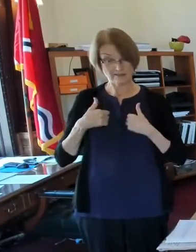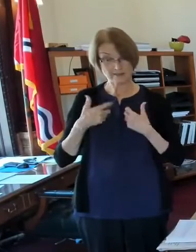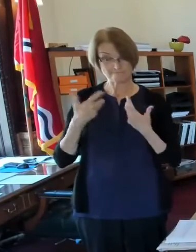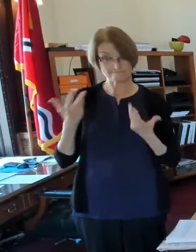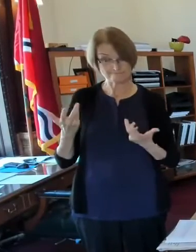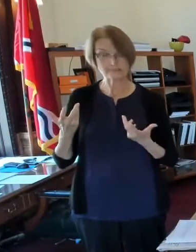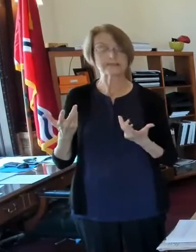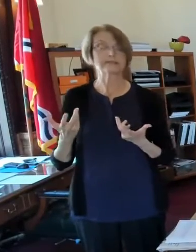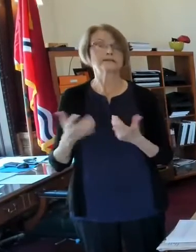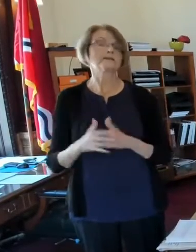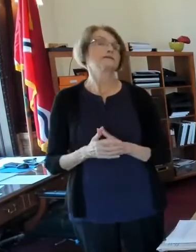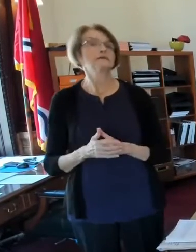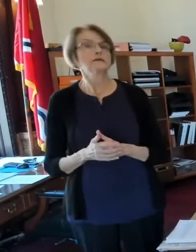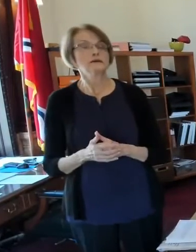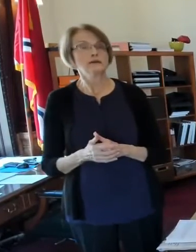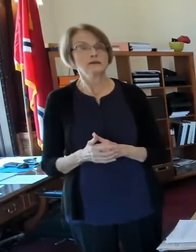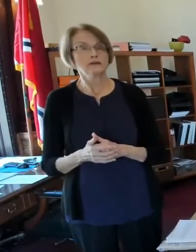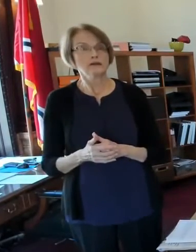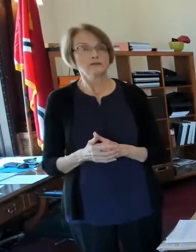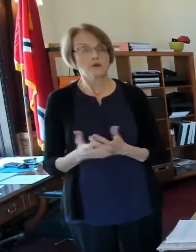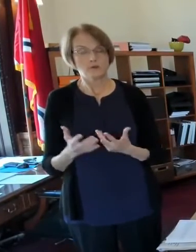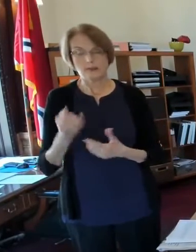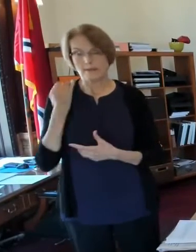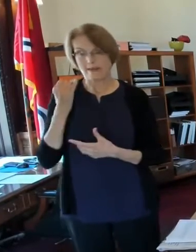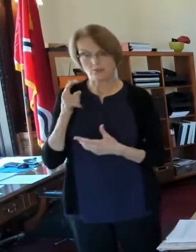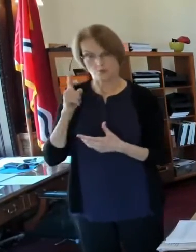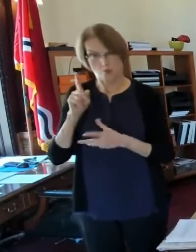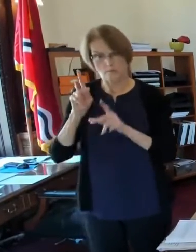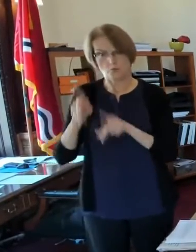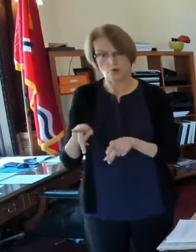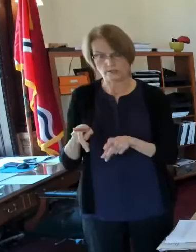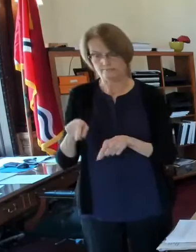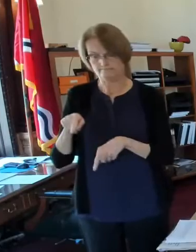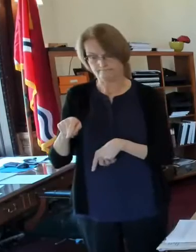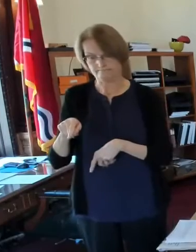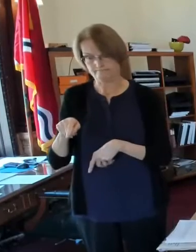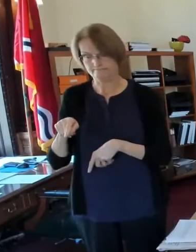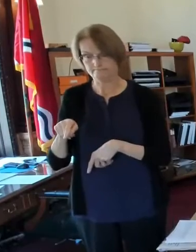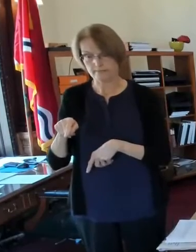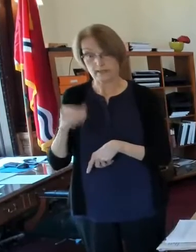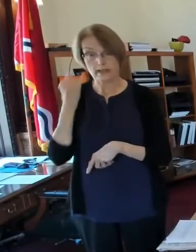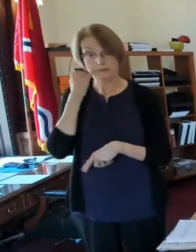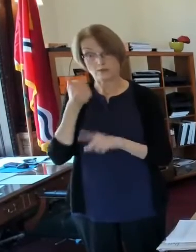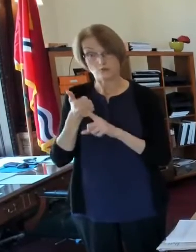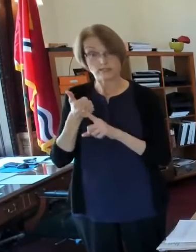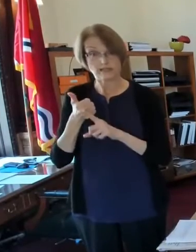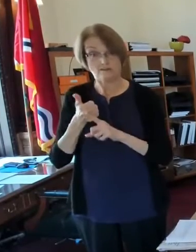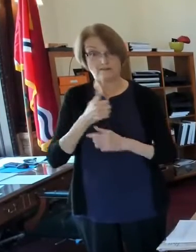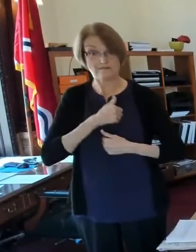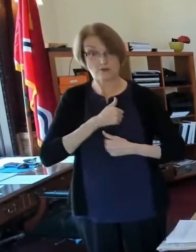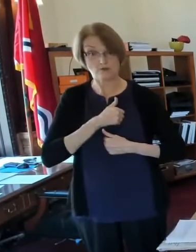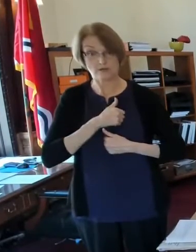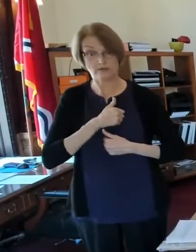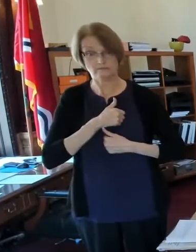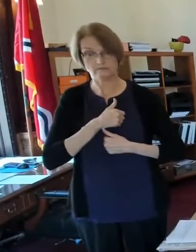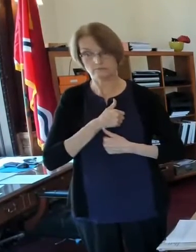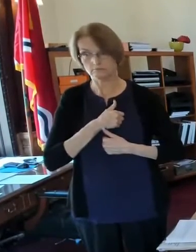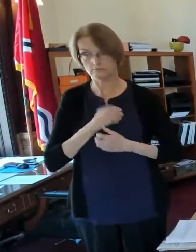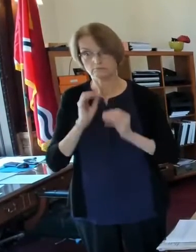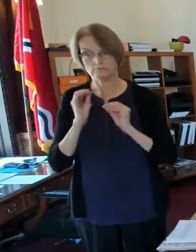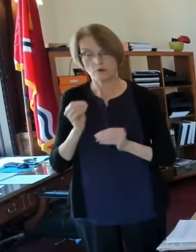this one person at a time. If you're a veteran and you are